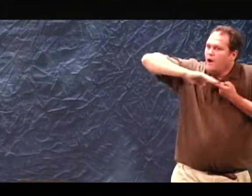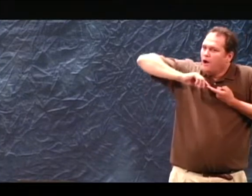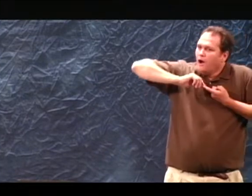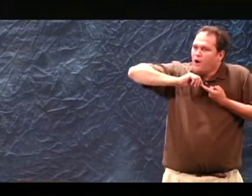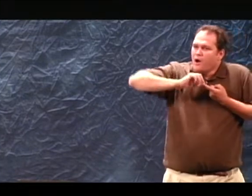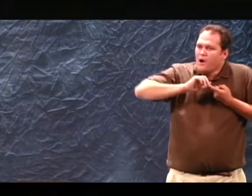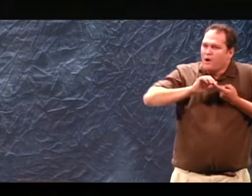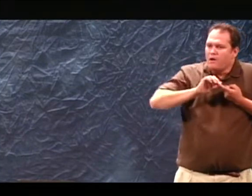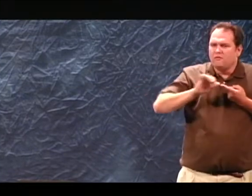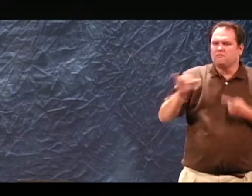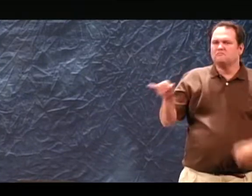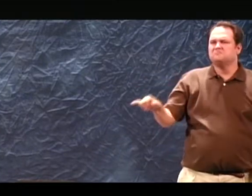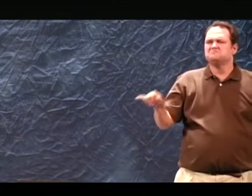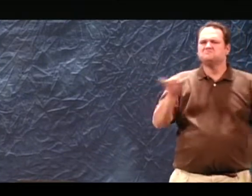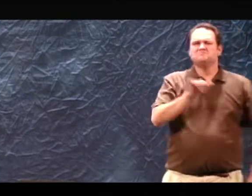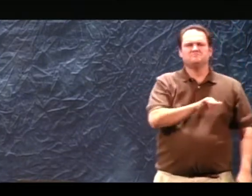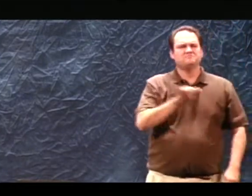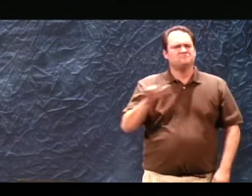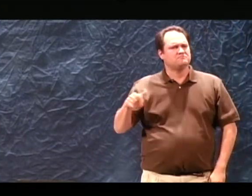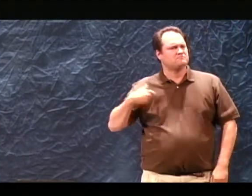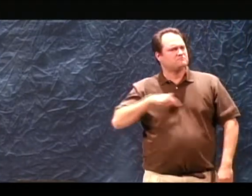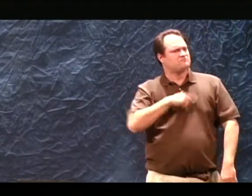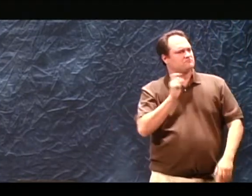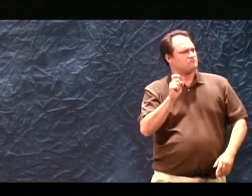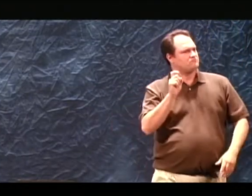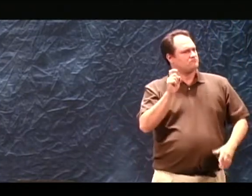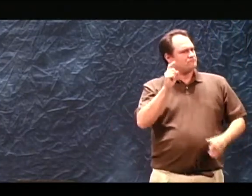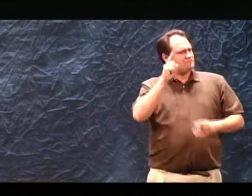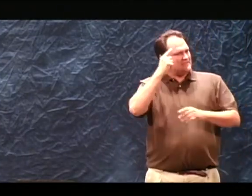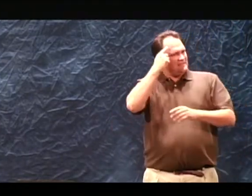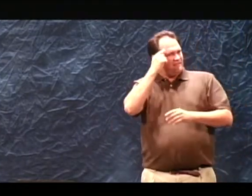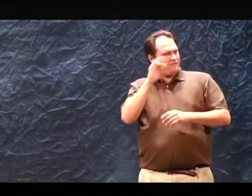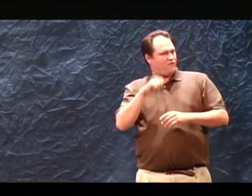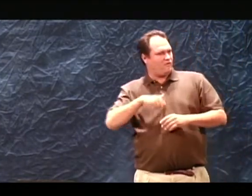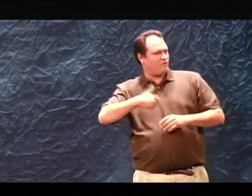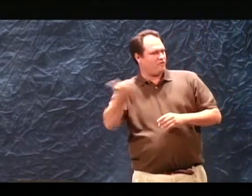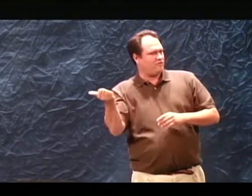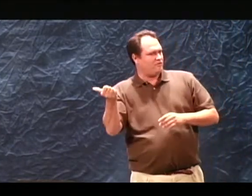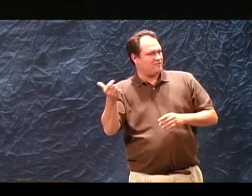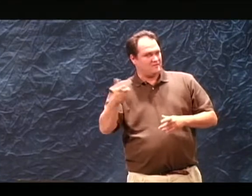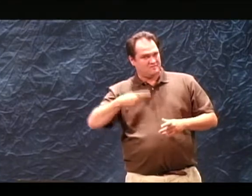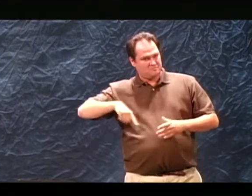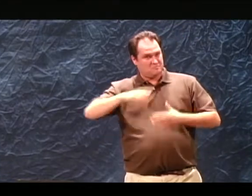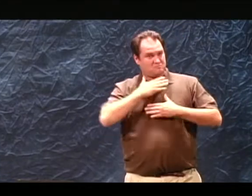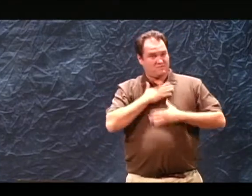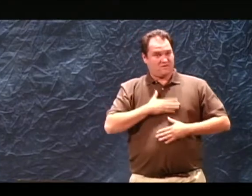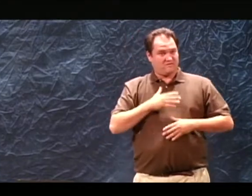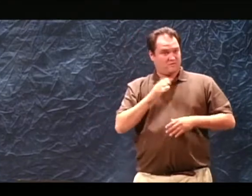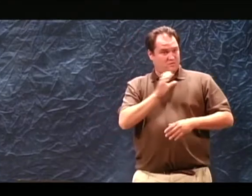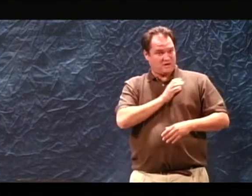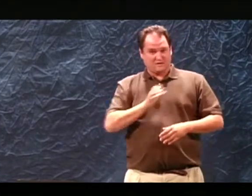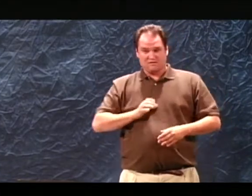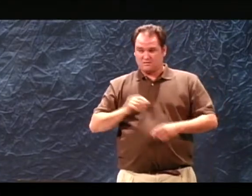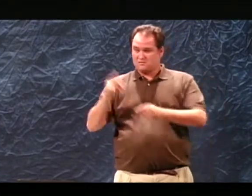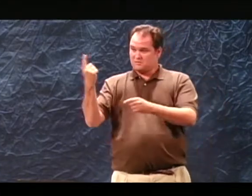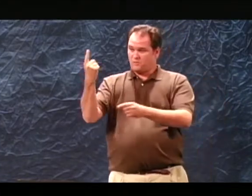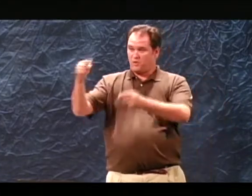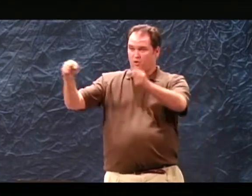we don't just ignore someone within the body it was hurt thinking they're unimportant they think of that paper